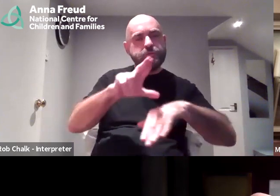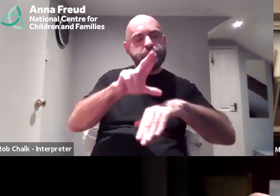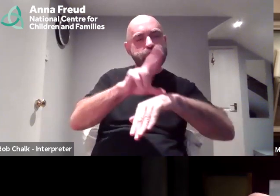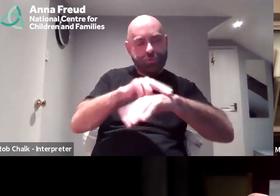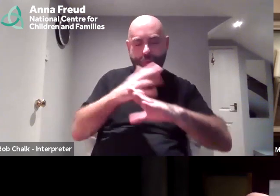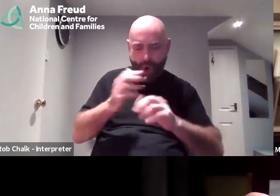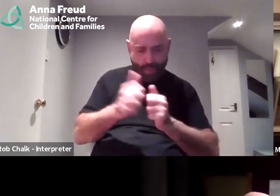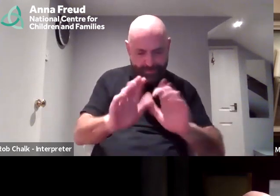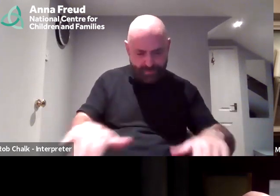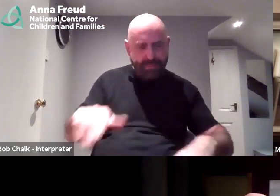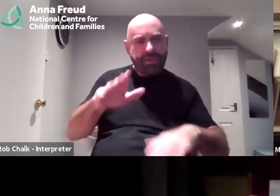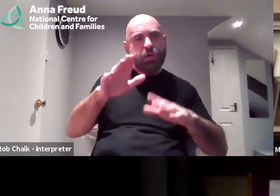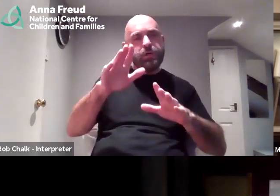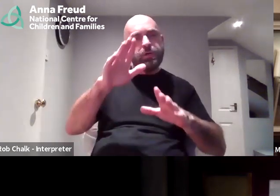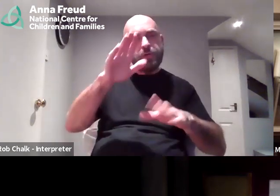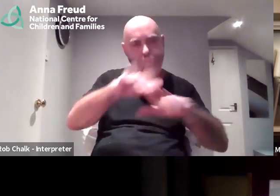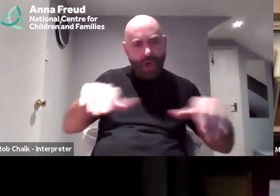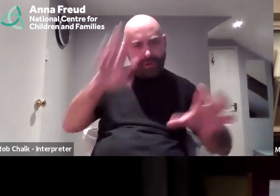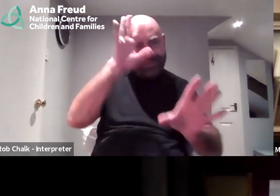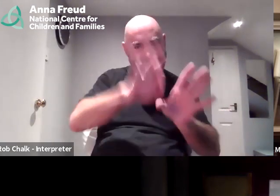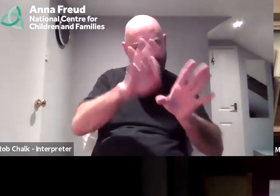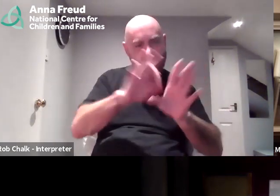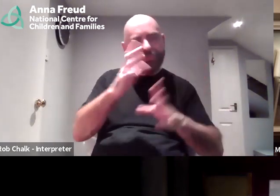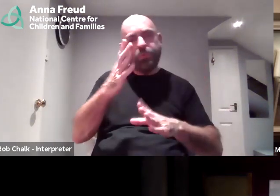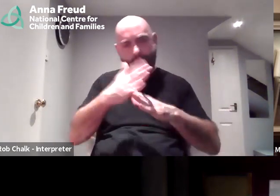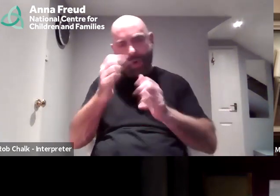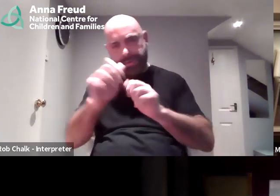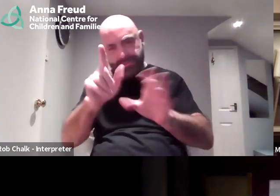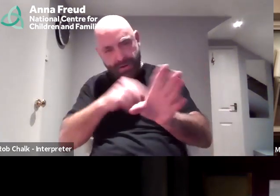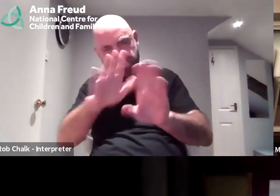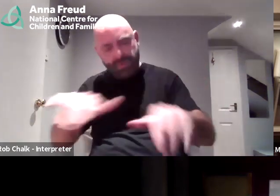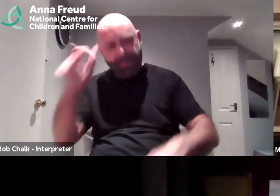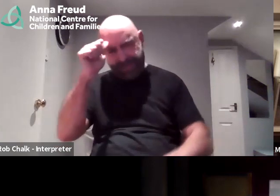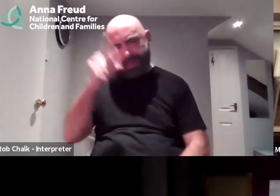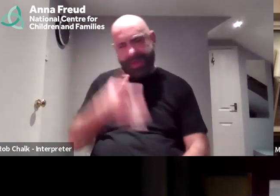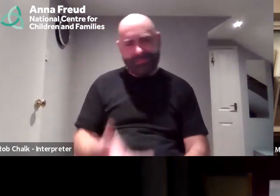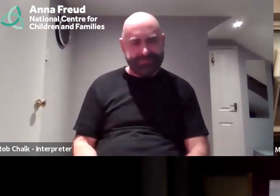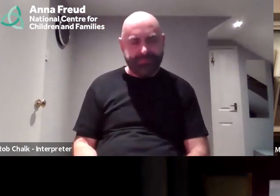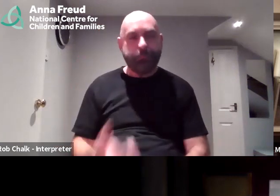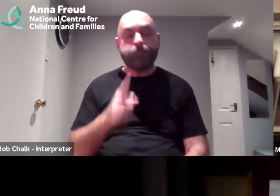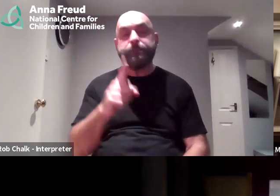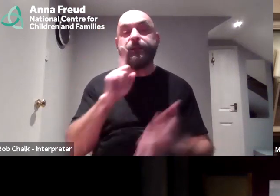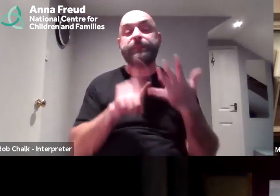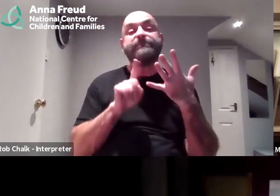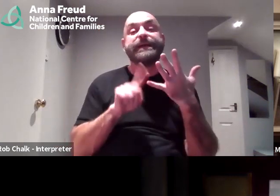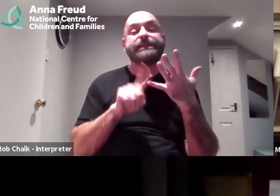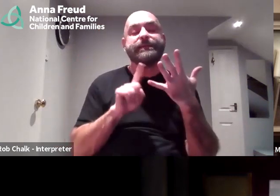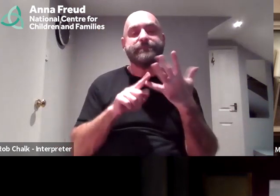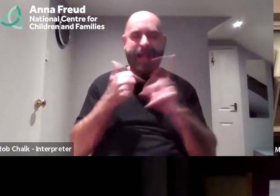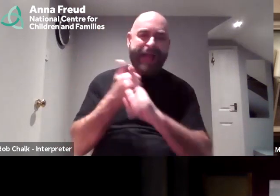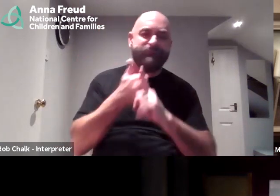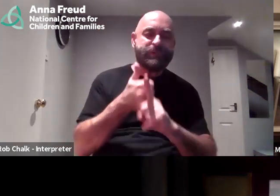children. Child psychiatrists understand that, working with young children. And the fifth is